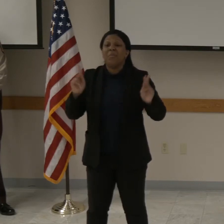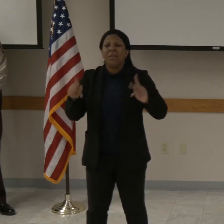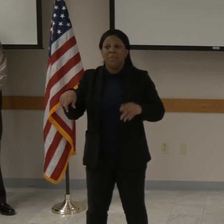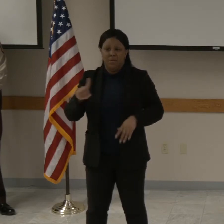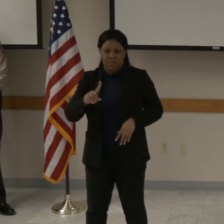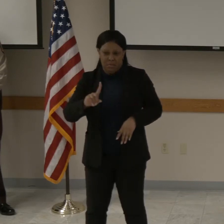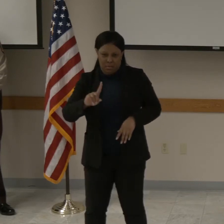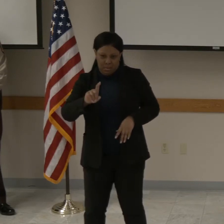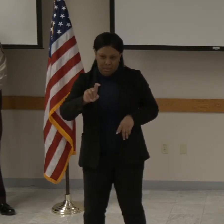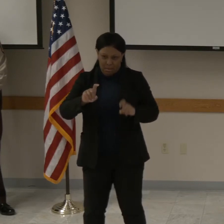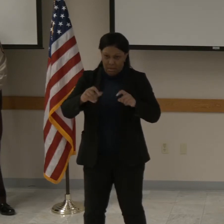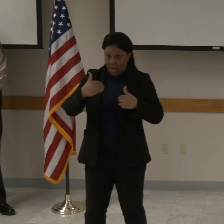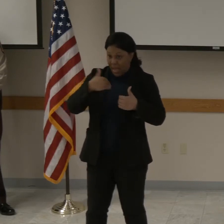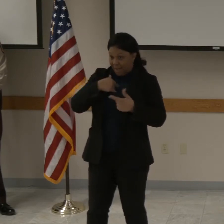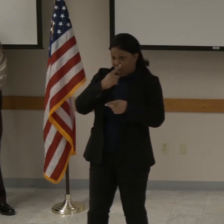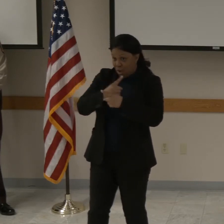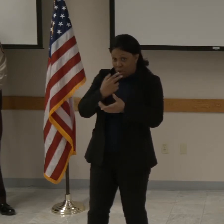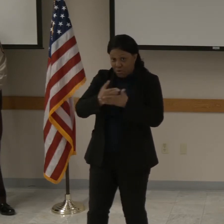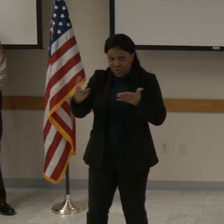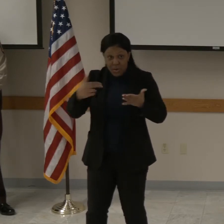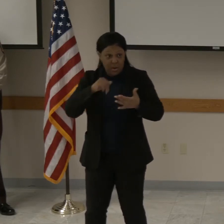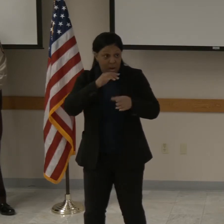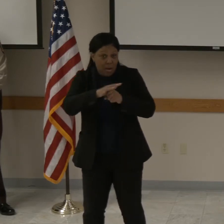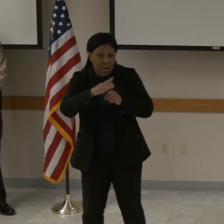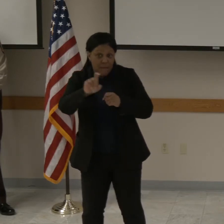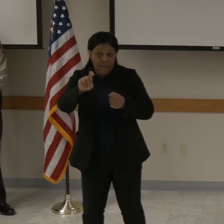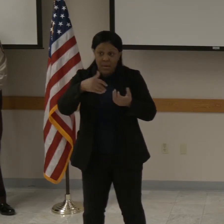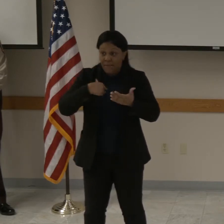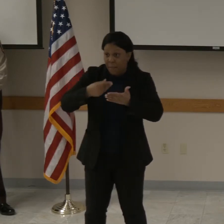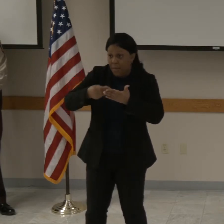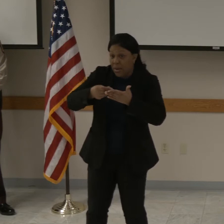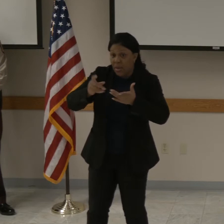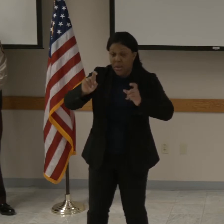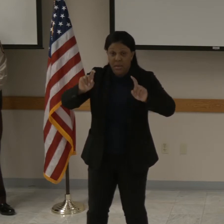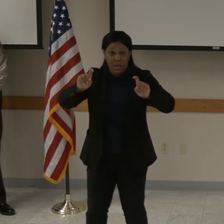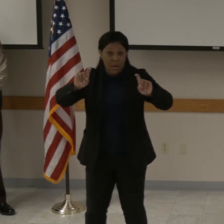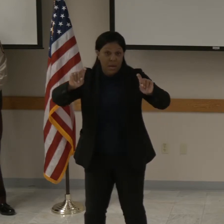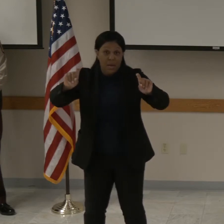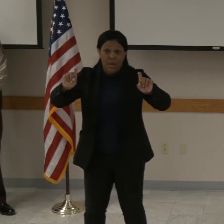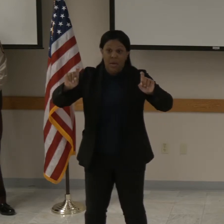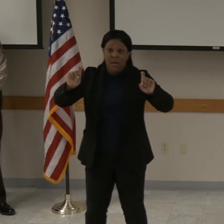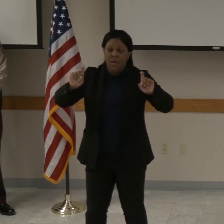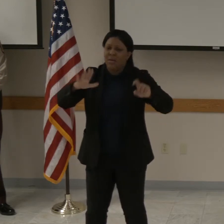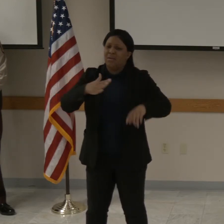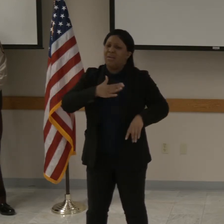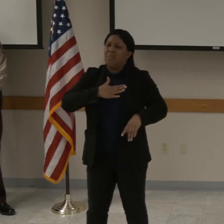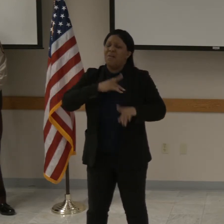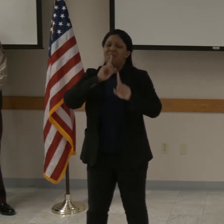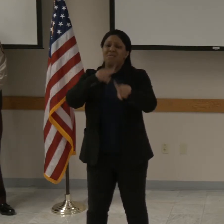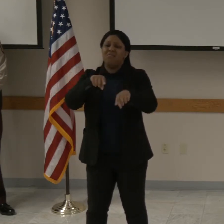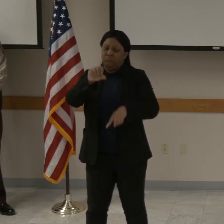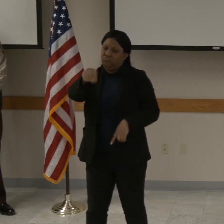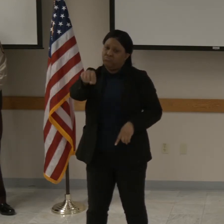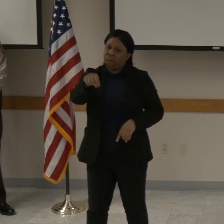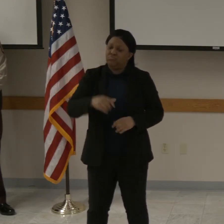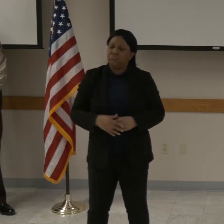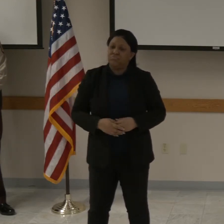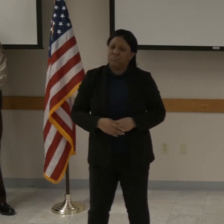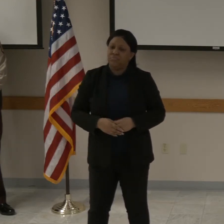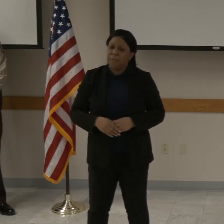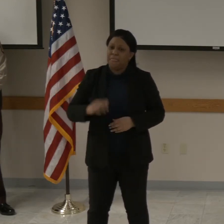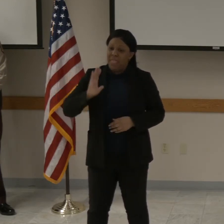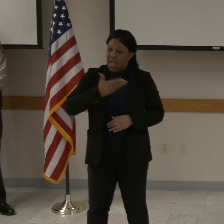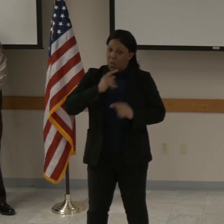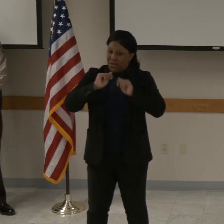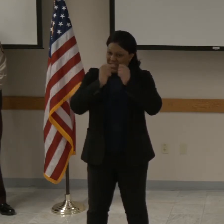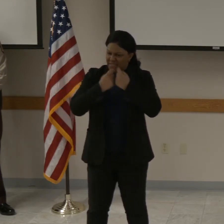clearly yes. I can commit from the Department of Public Safety that our team is absolutely committed to protecting Minneapolis, protecting